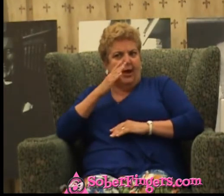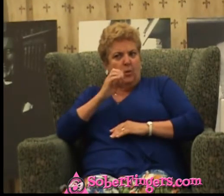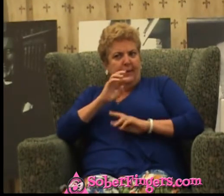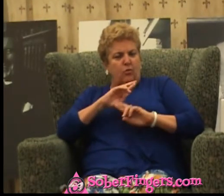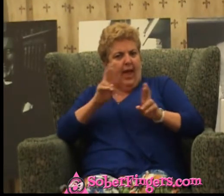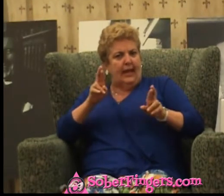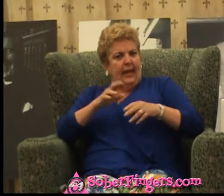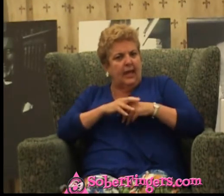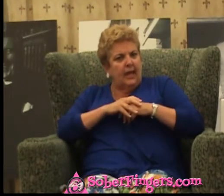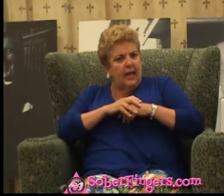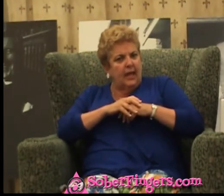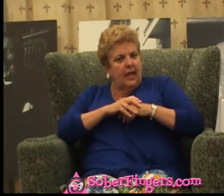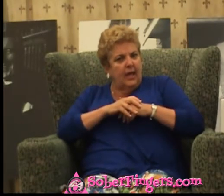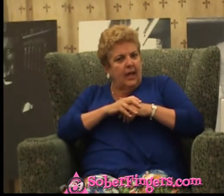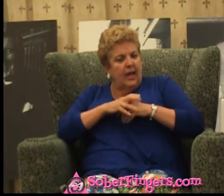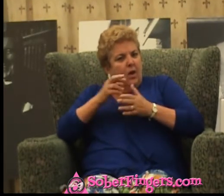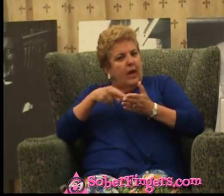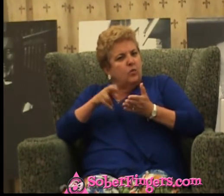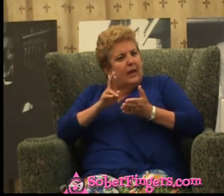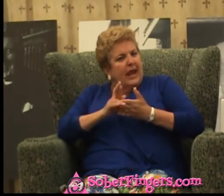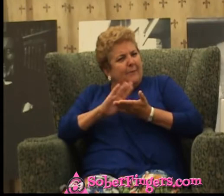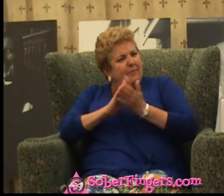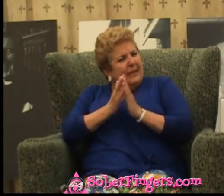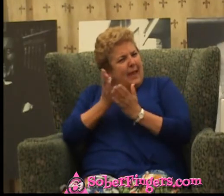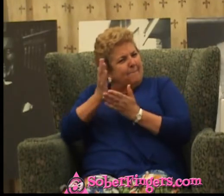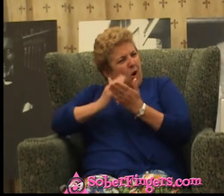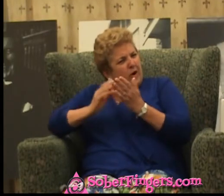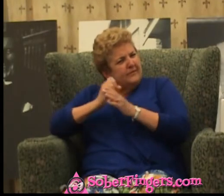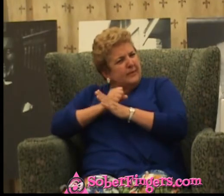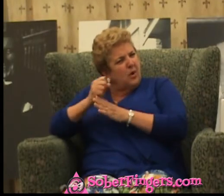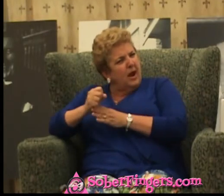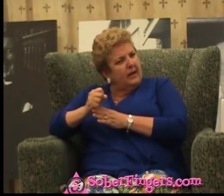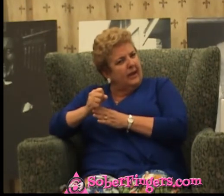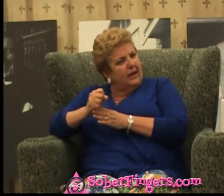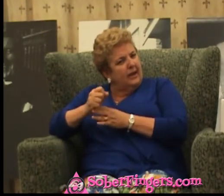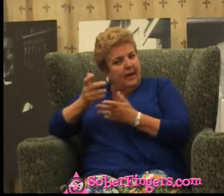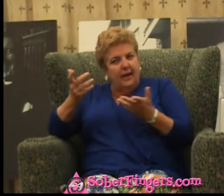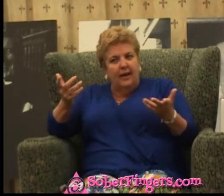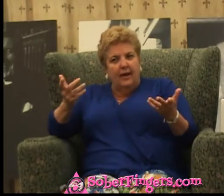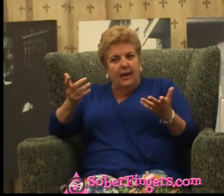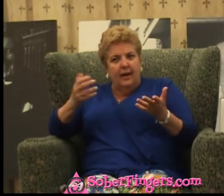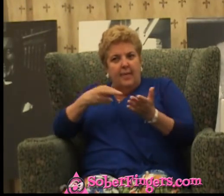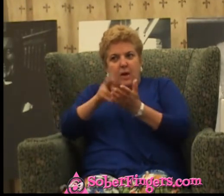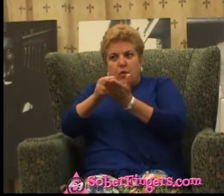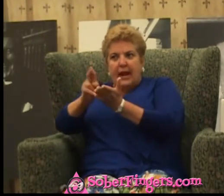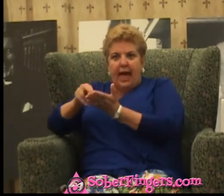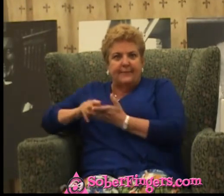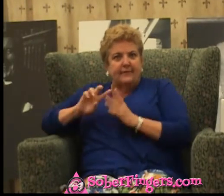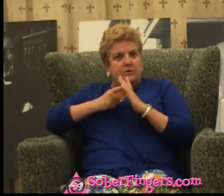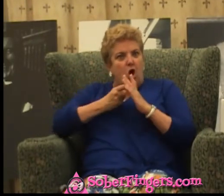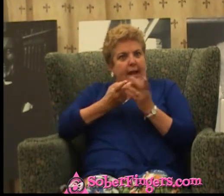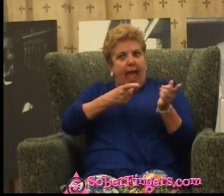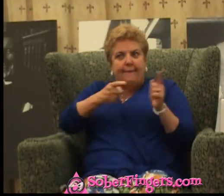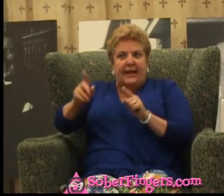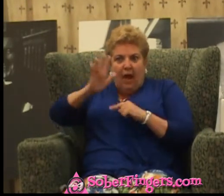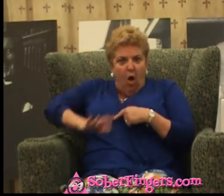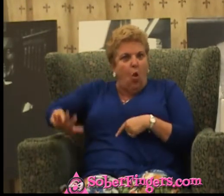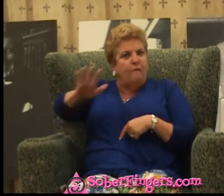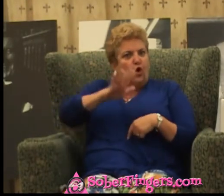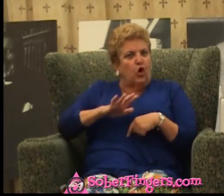relapse became part of the sobriety. Well, watch out for relapse. They're all over the place. So I just remember